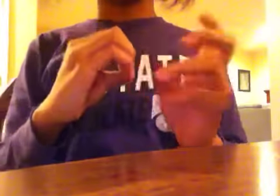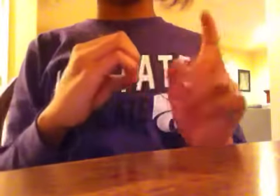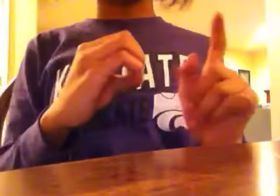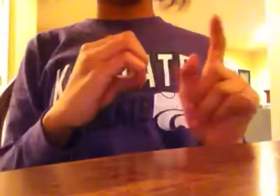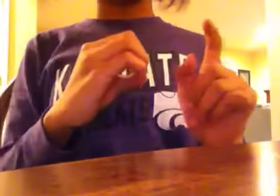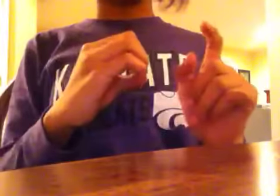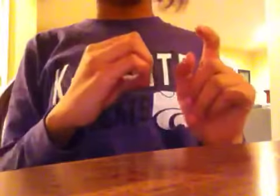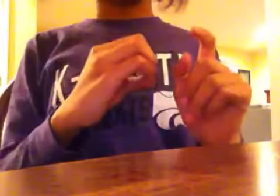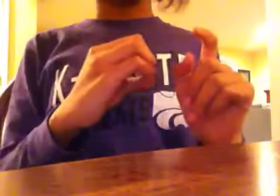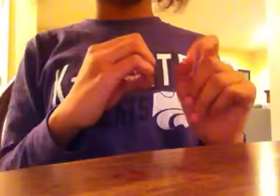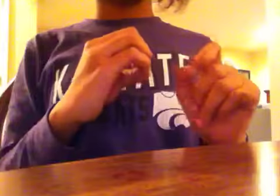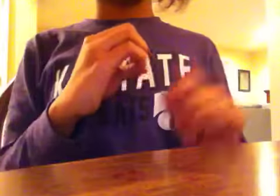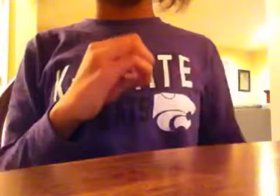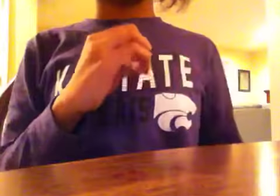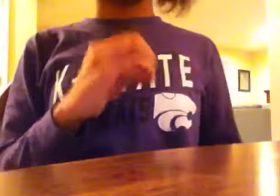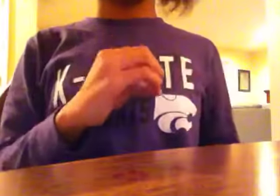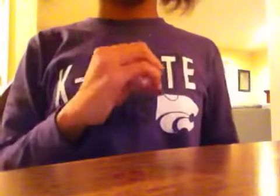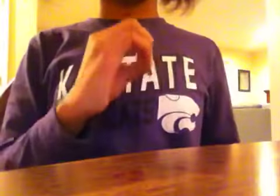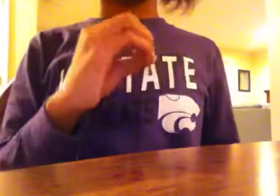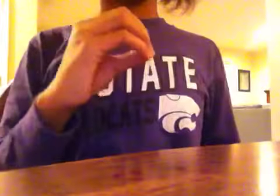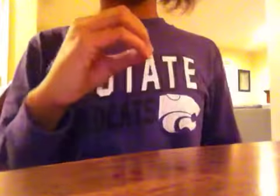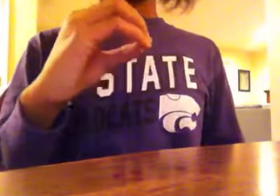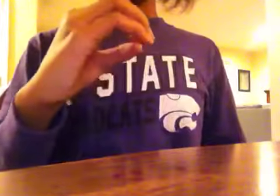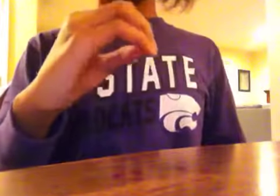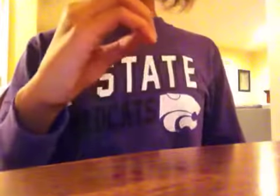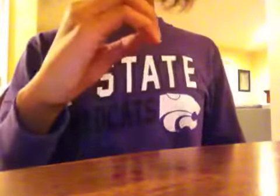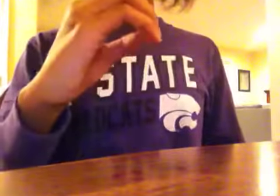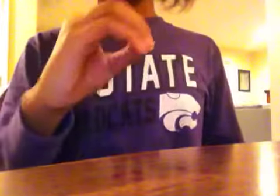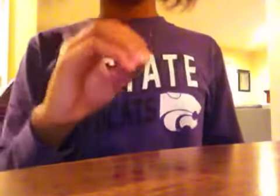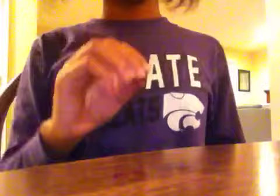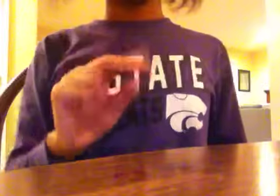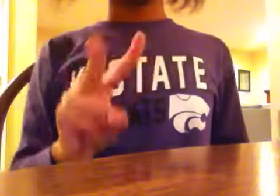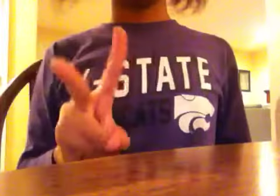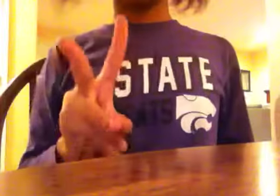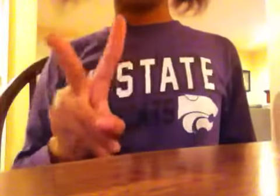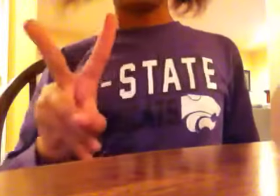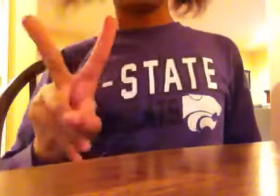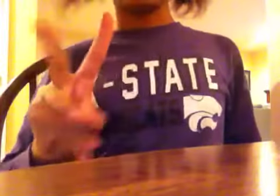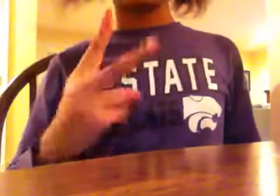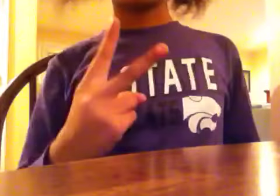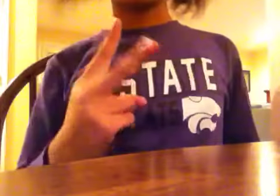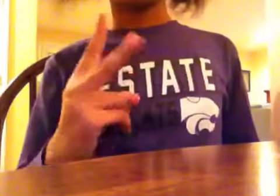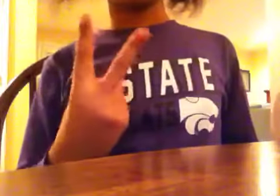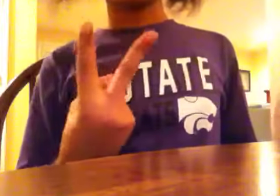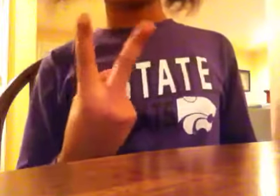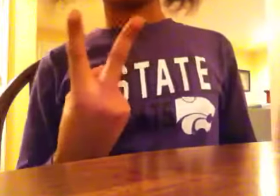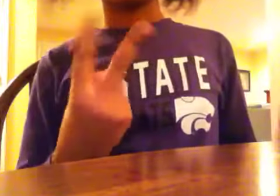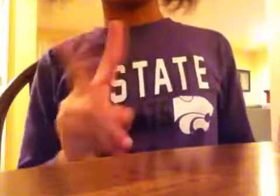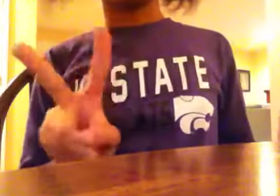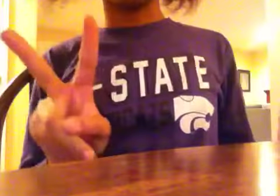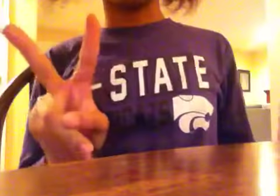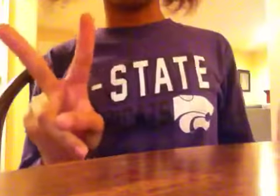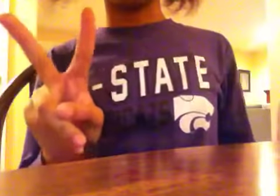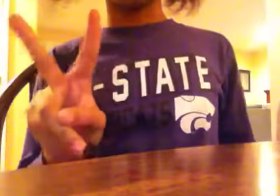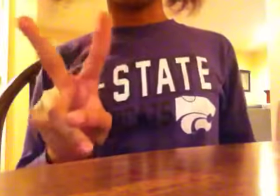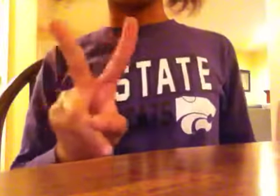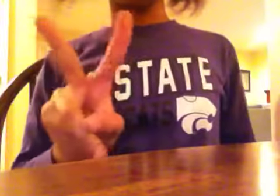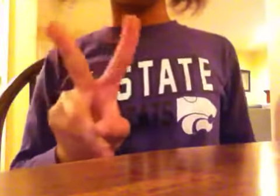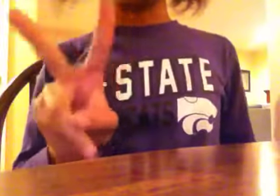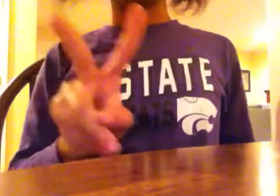the letter O you know it's circular this is V because you kind of get like the V you